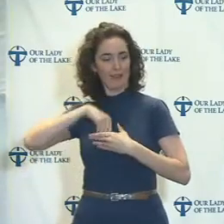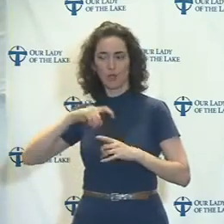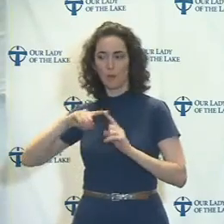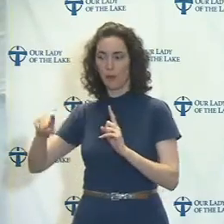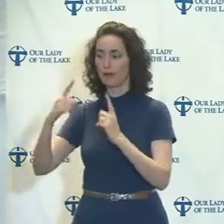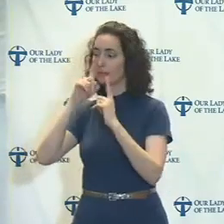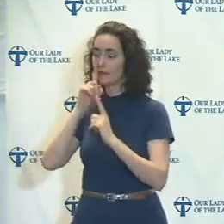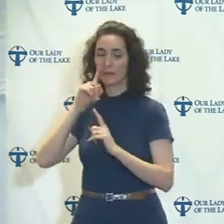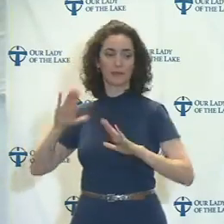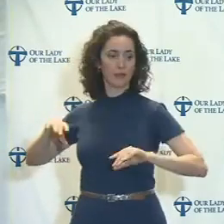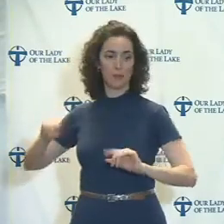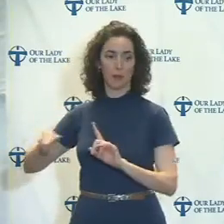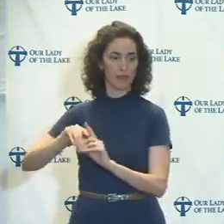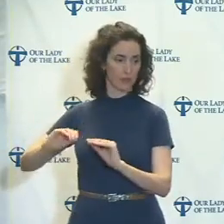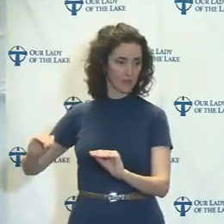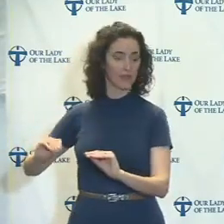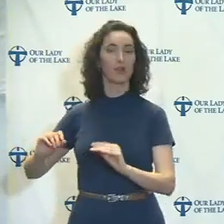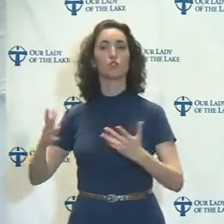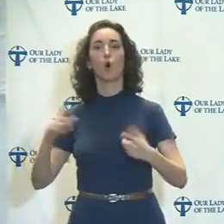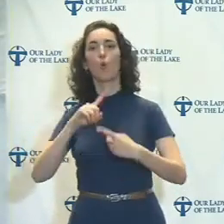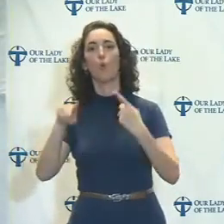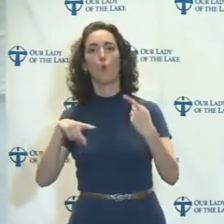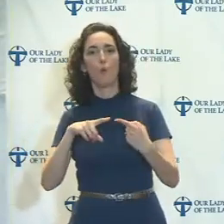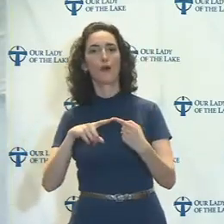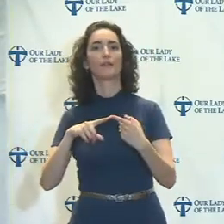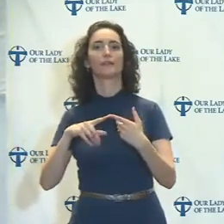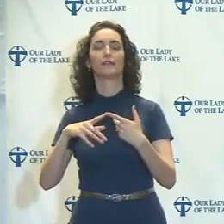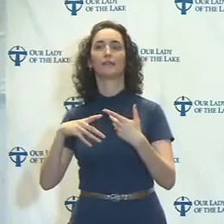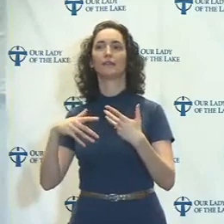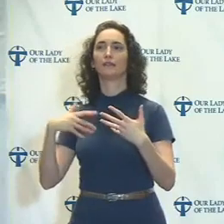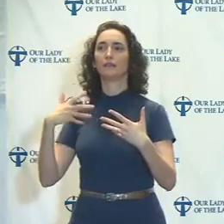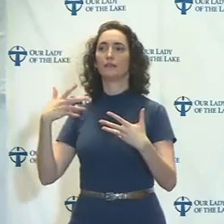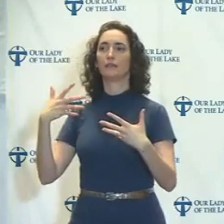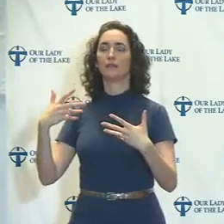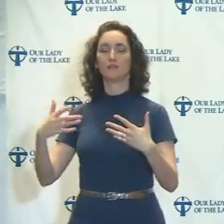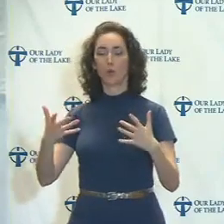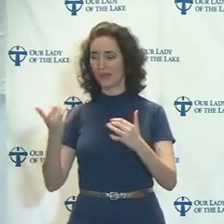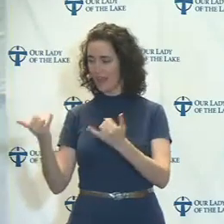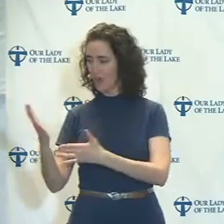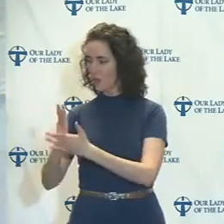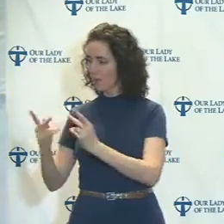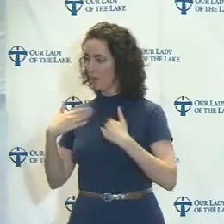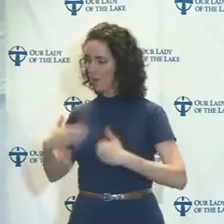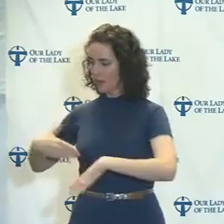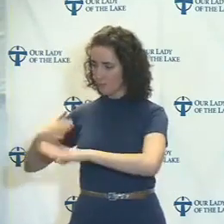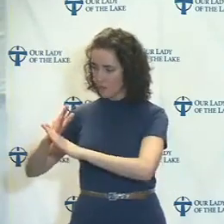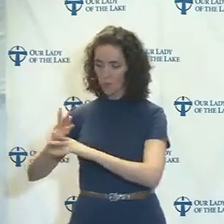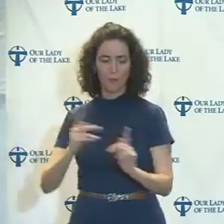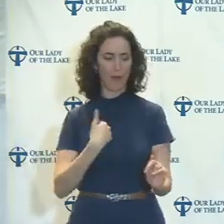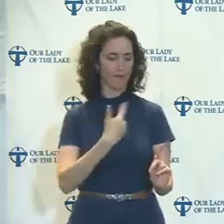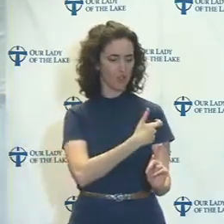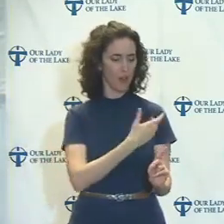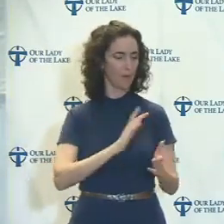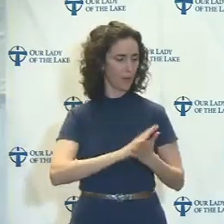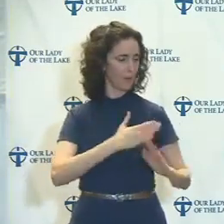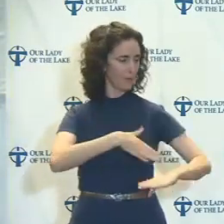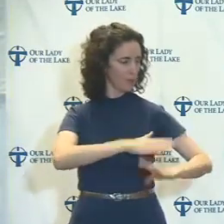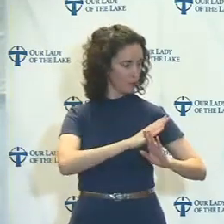does this immunity start making a dent in cases and hospitalizations, and particularly as elderly people get the shot?